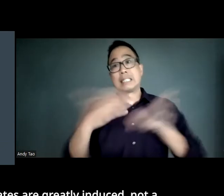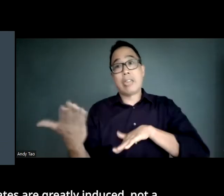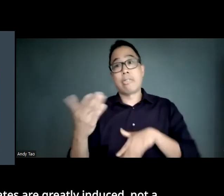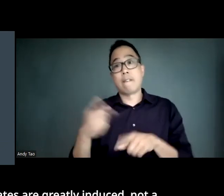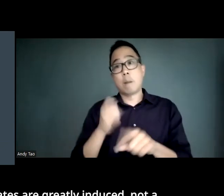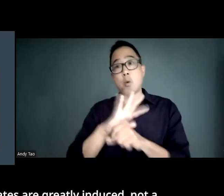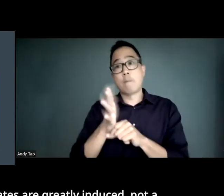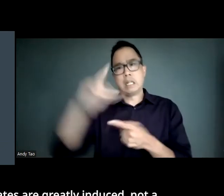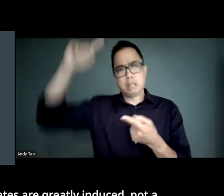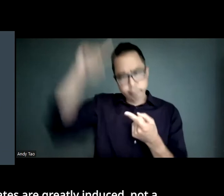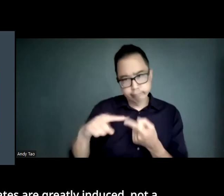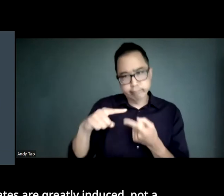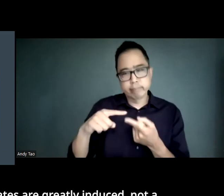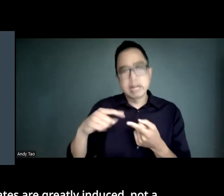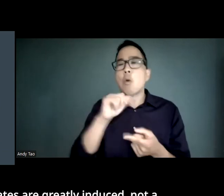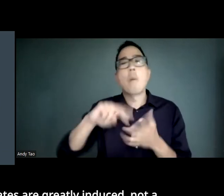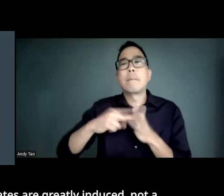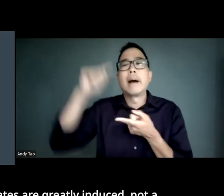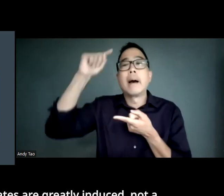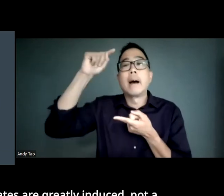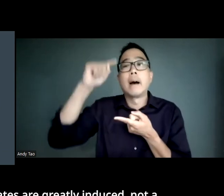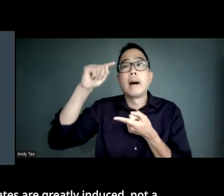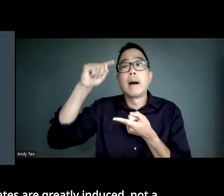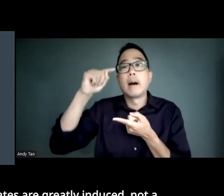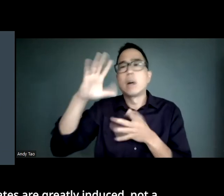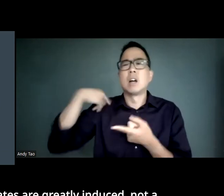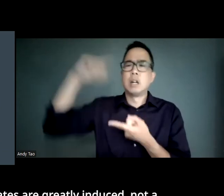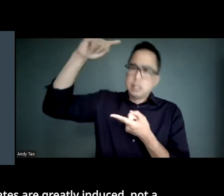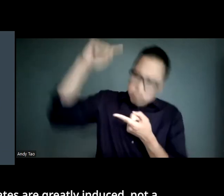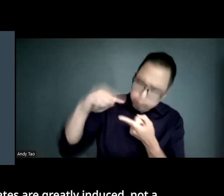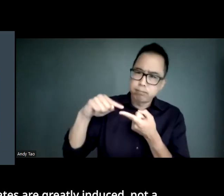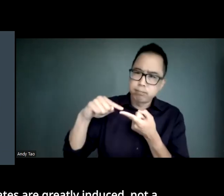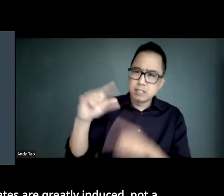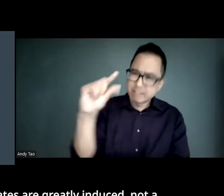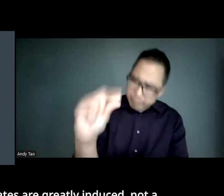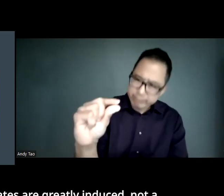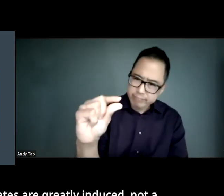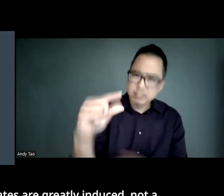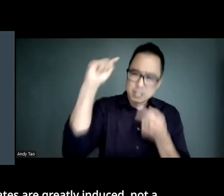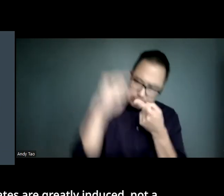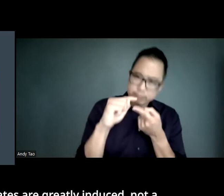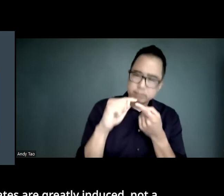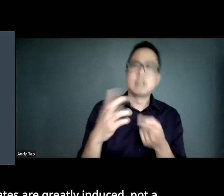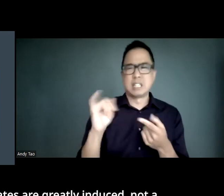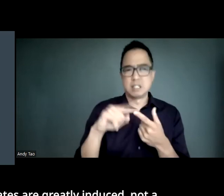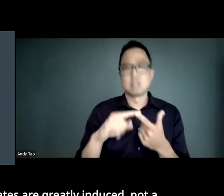down, the deaths from COVID decrease, and I don't mean incrementally, I